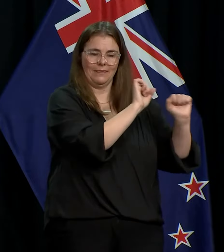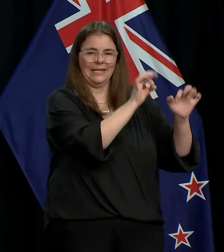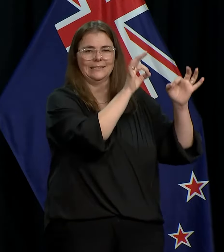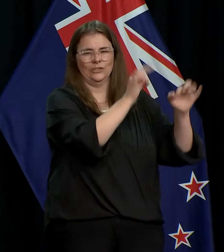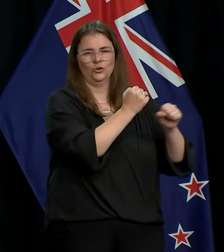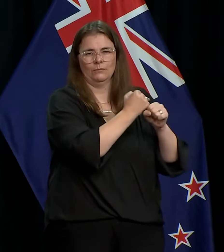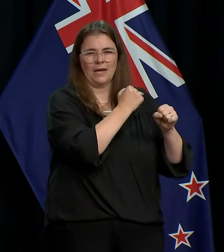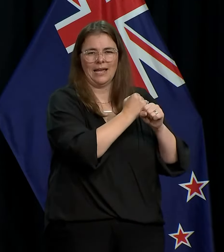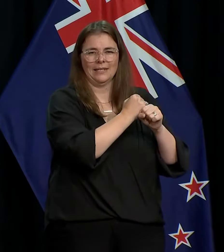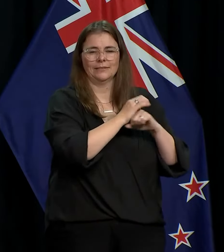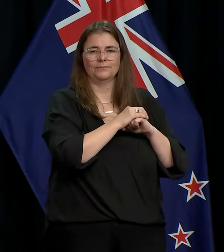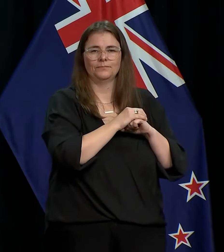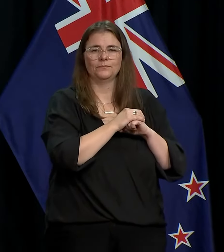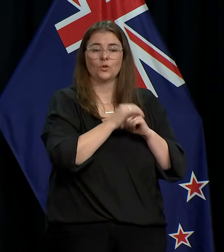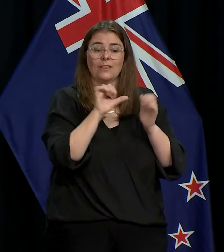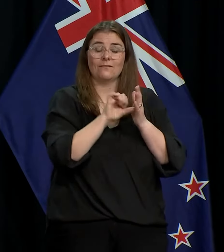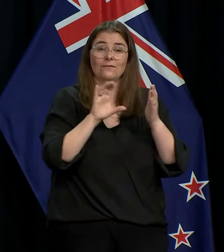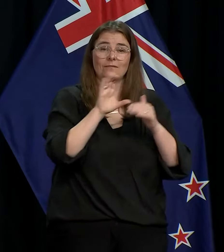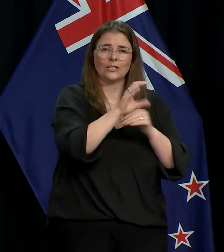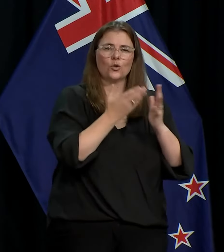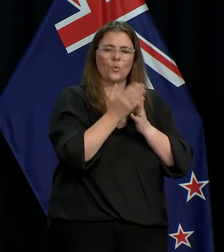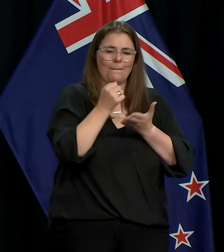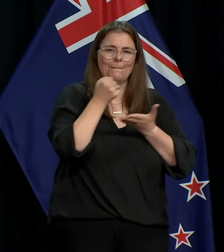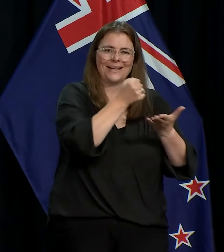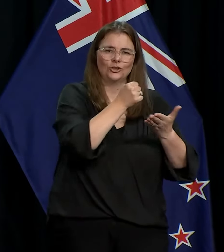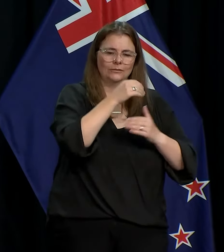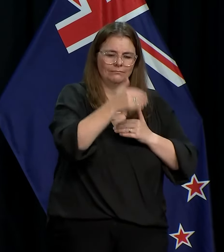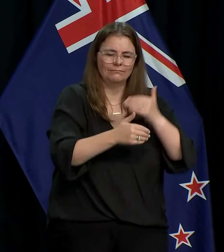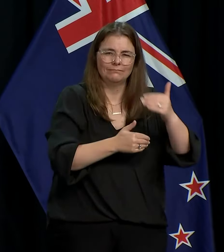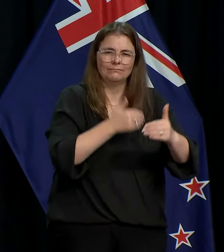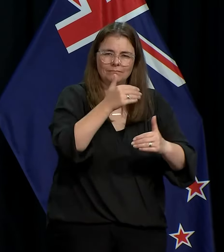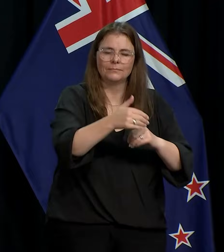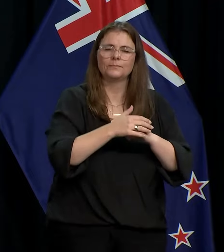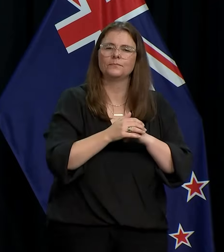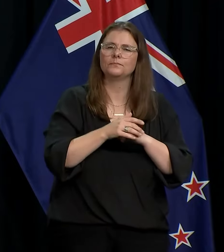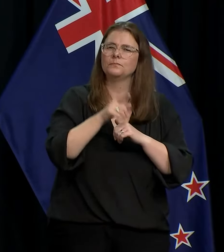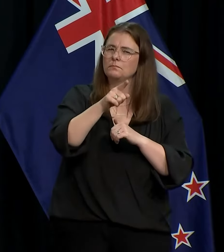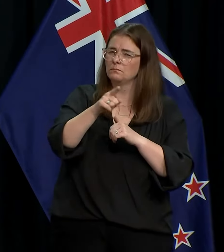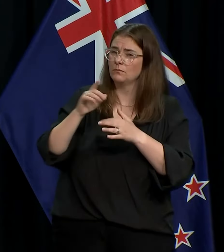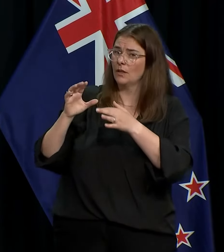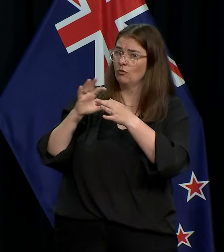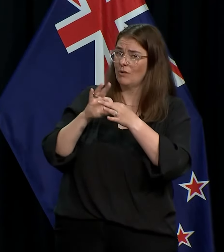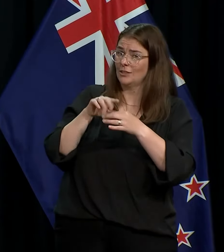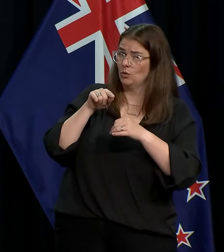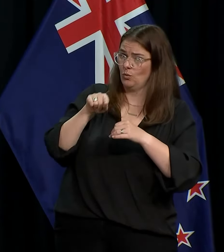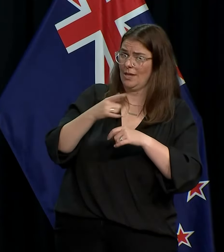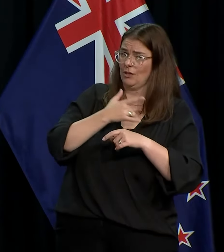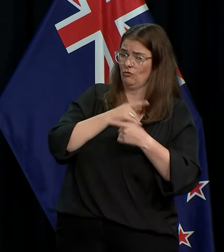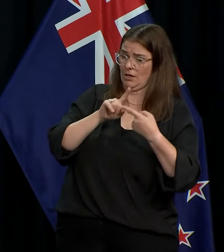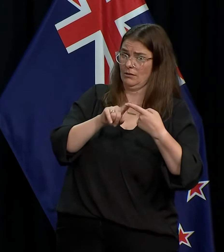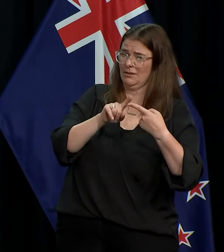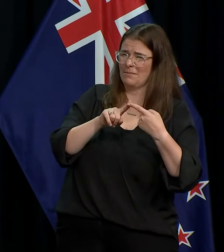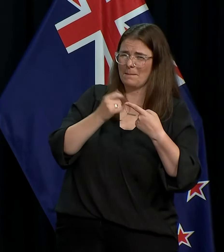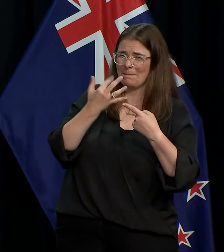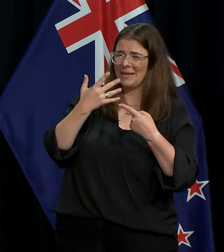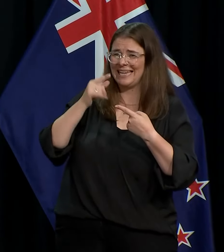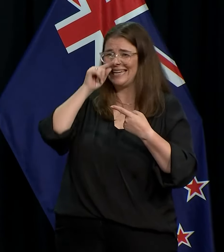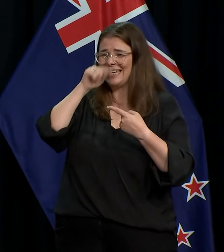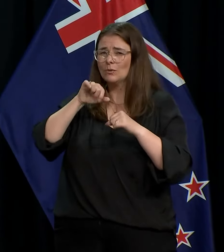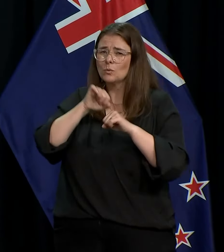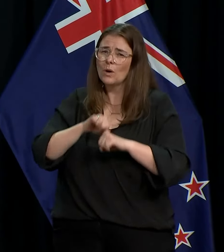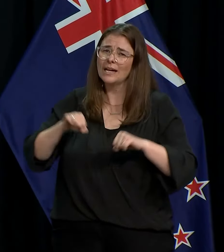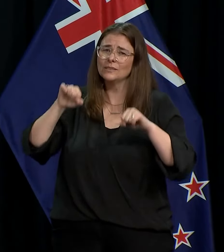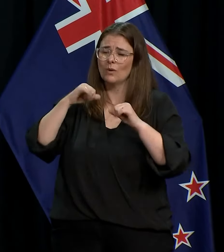over several budgets. Kind of applies to both Trikafta but other medicines that Kiwis have been waiting years and years and years